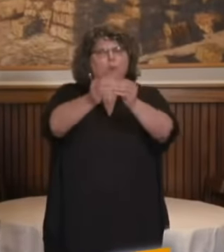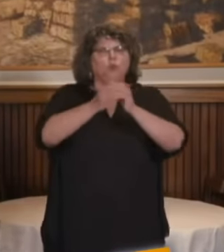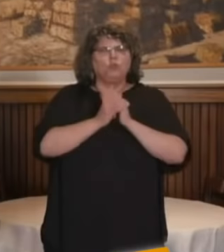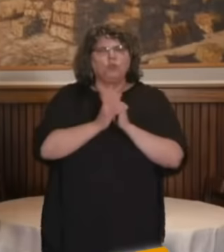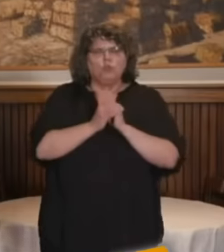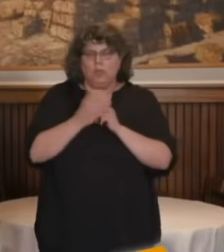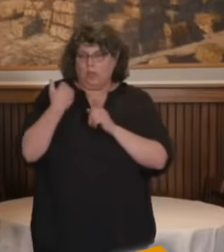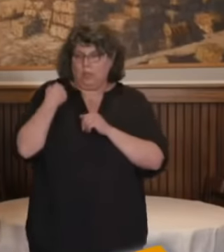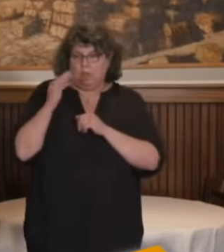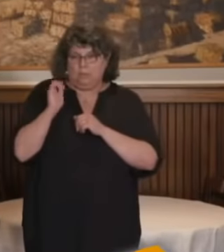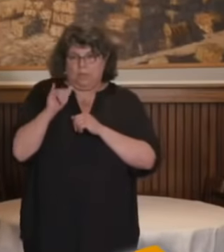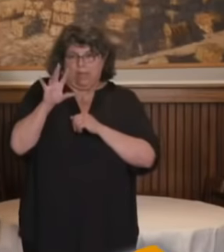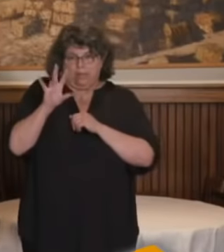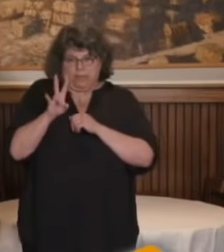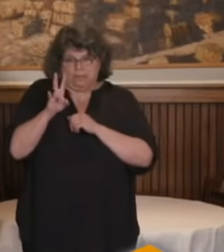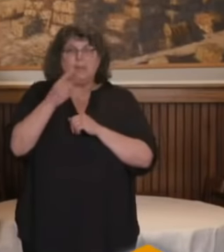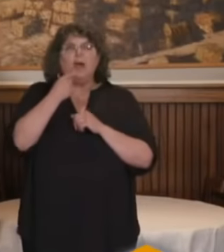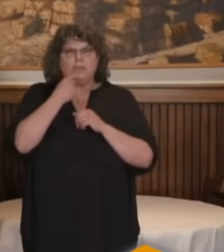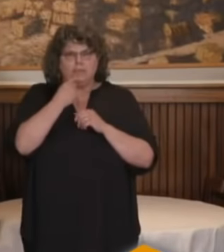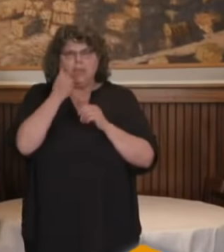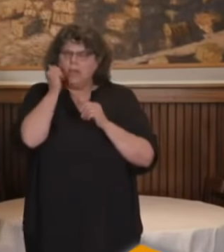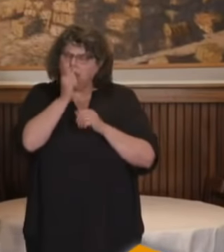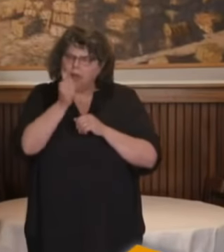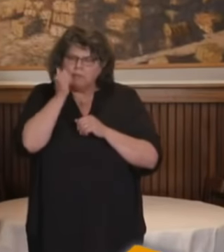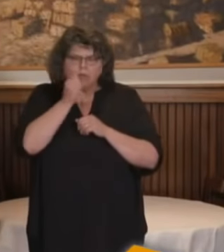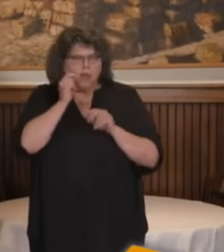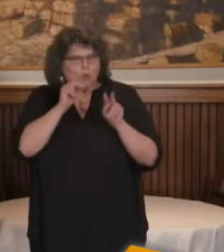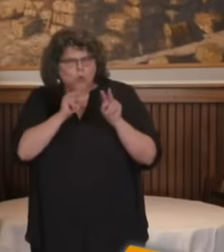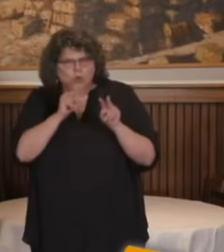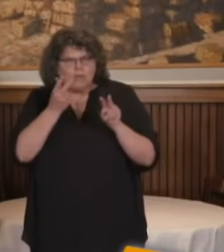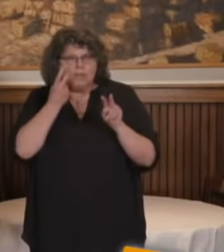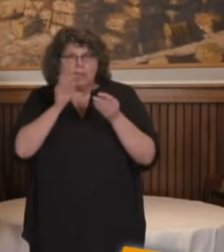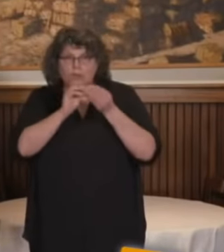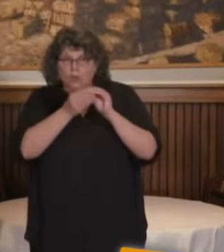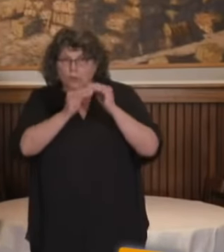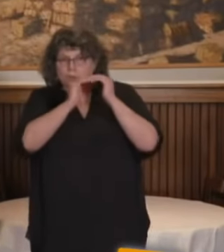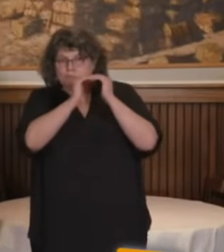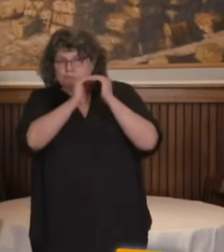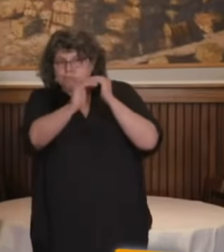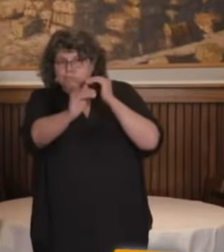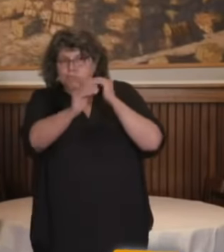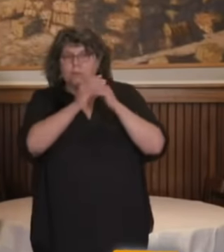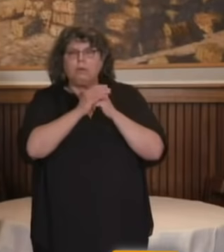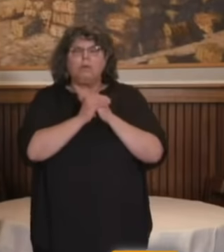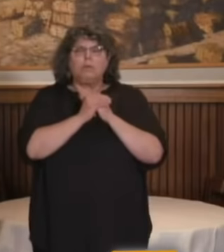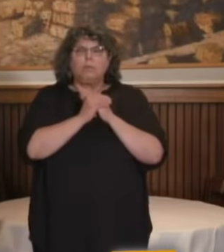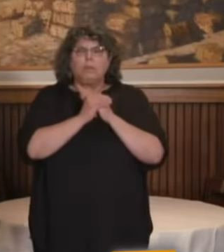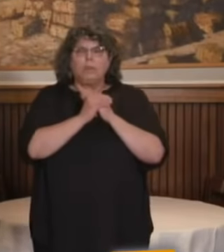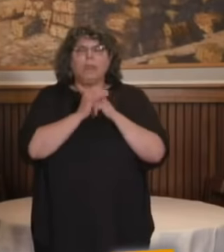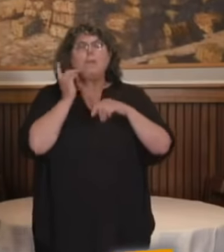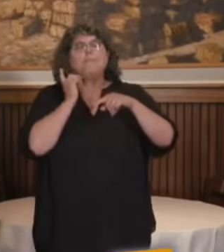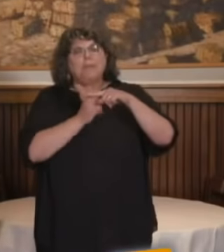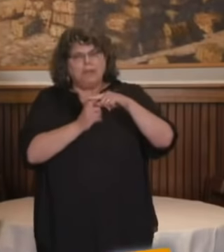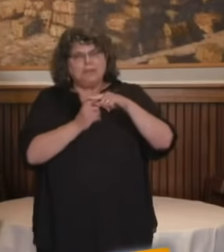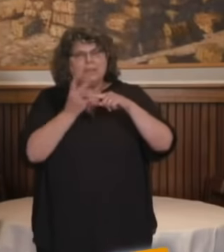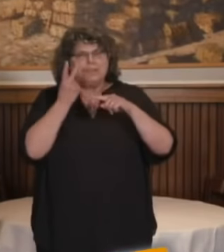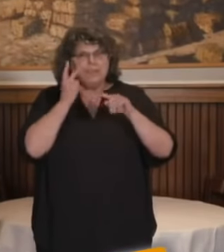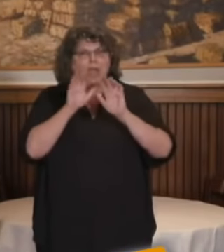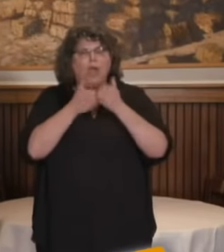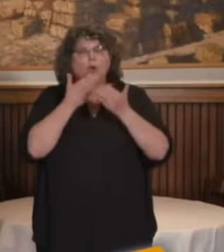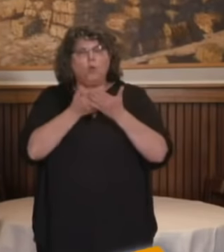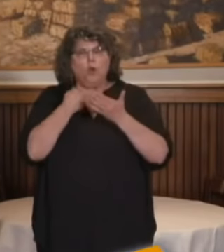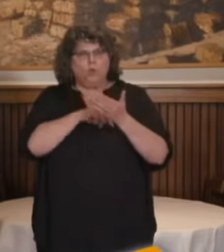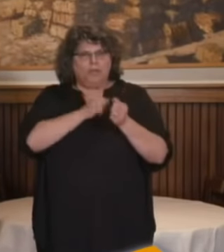be looking on a daily basis at the stability of those numbers across the spectrum and moreover our capacity to